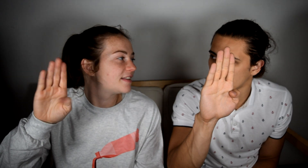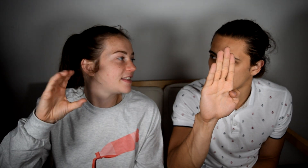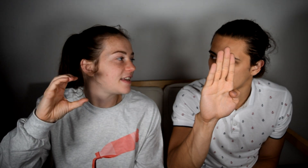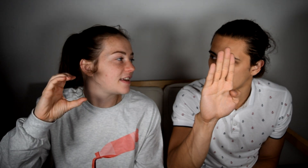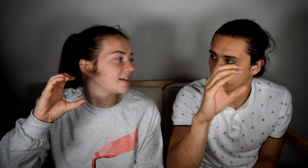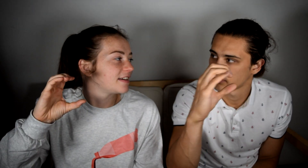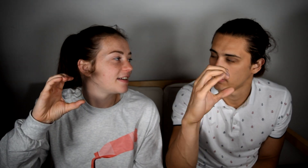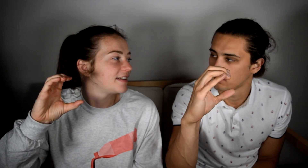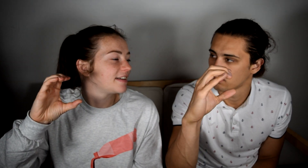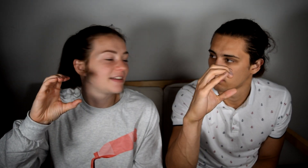C. C.